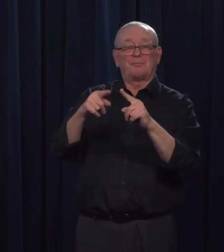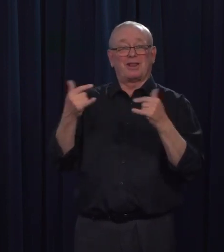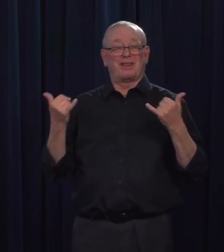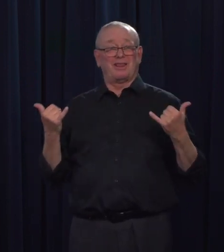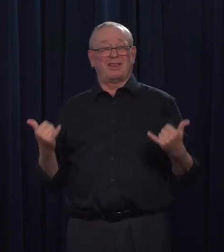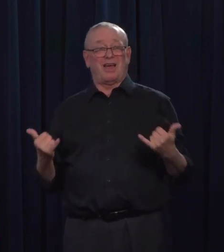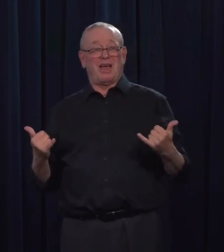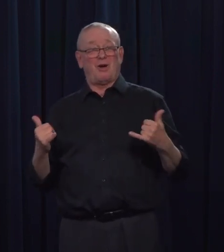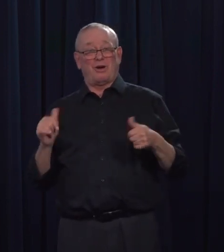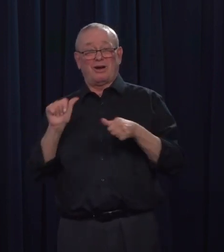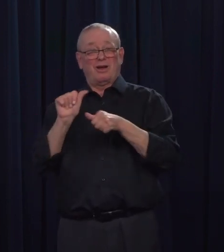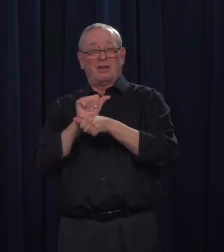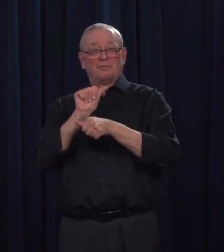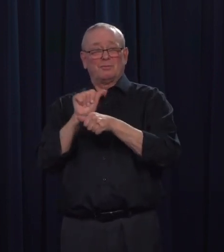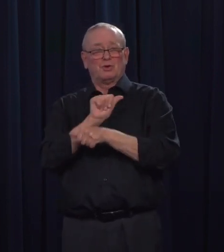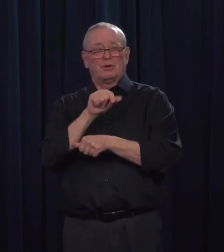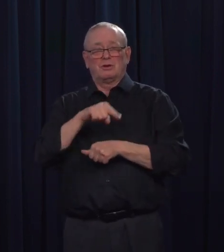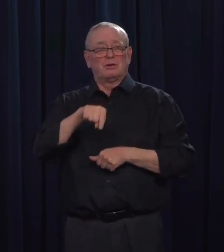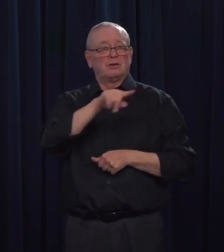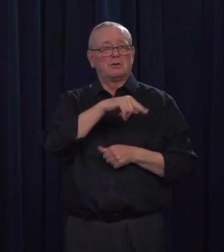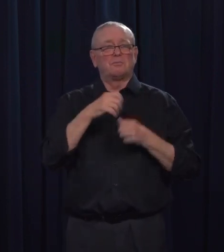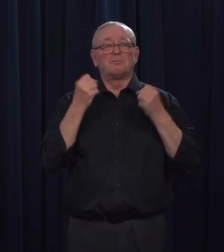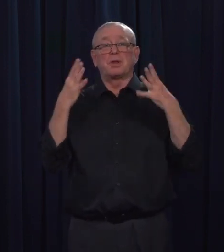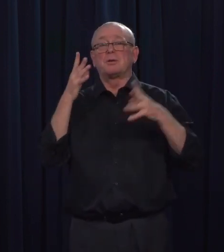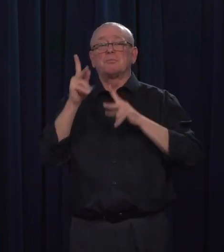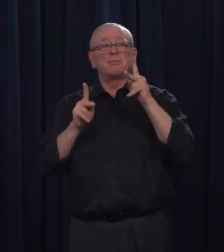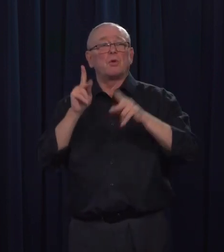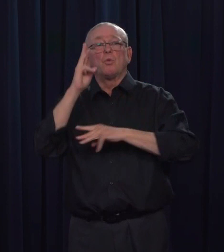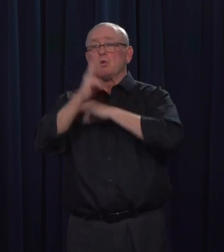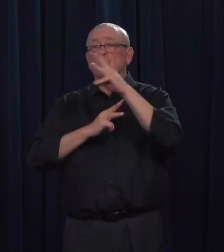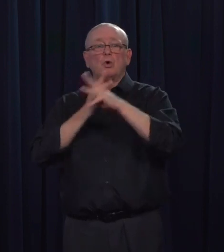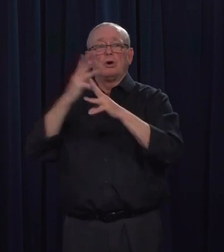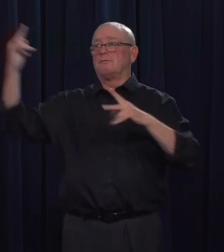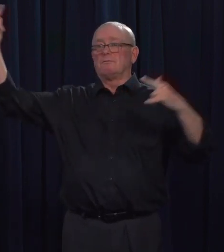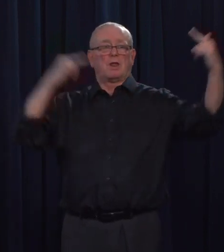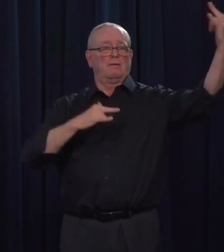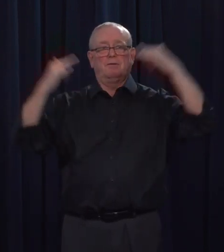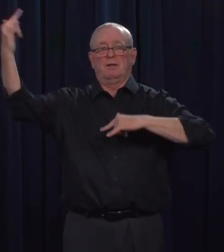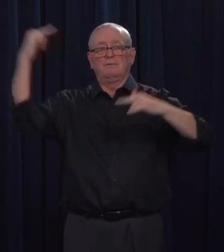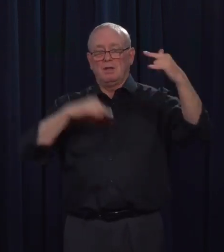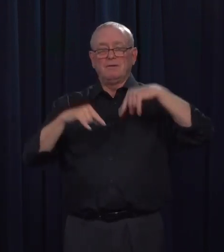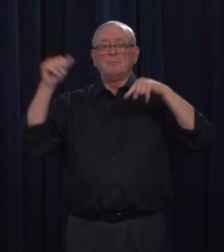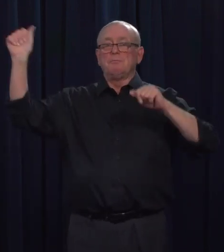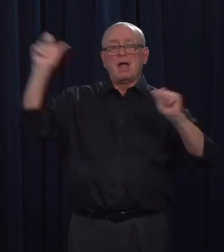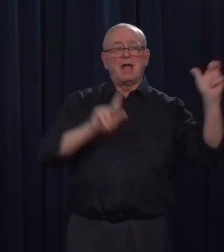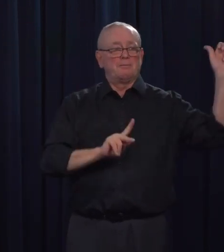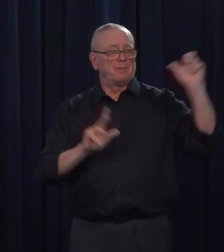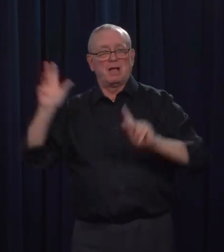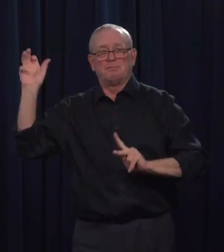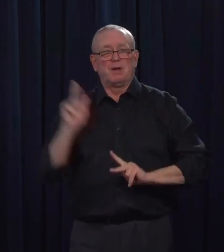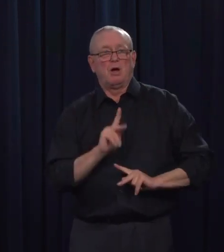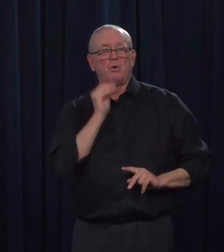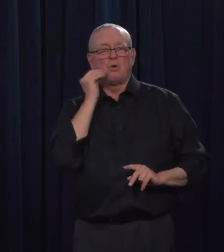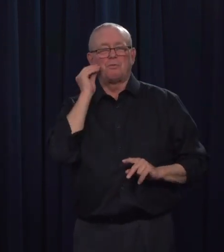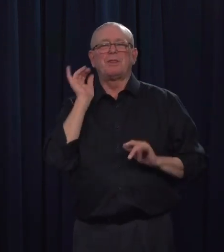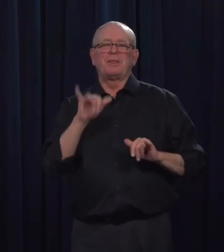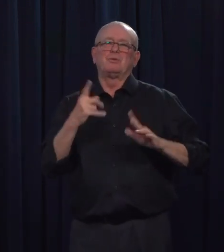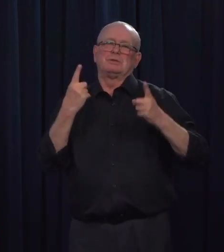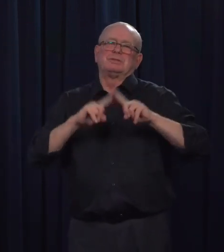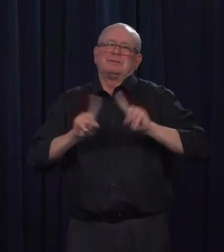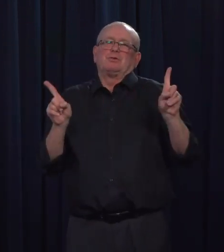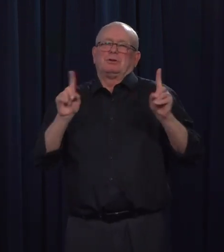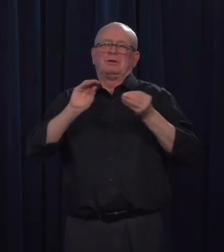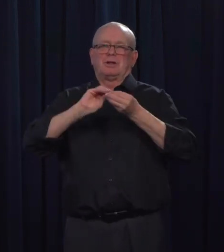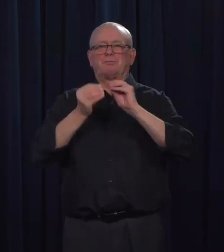who are returning. So we have to both emulate what's been successful in other countries, but also adapt those to our